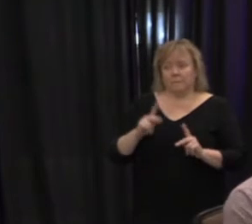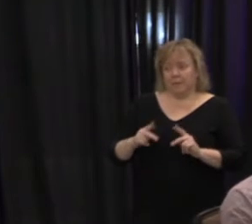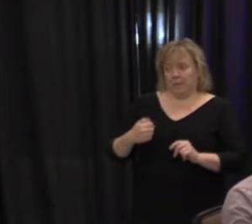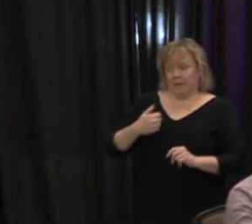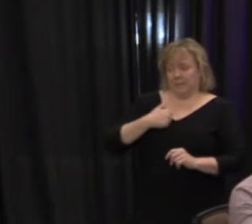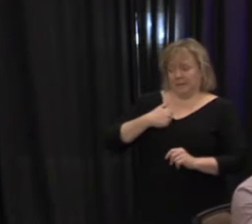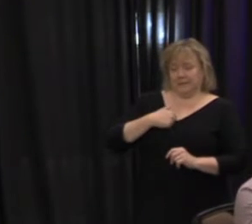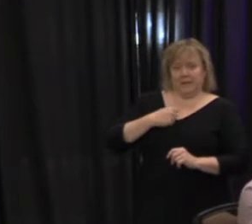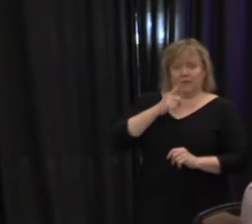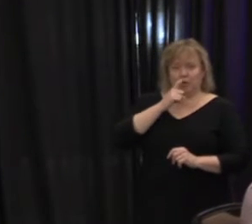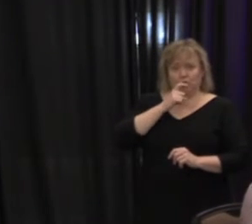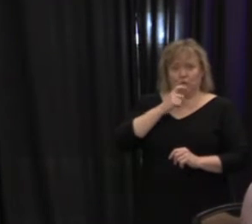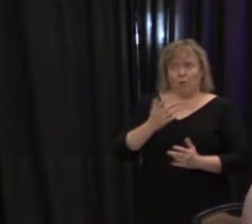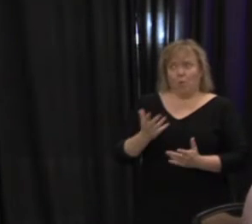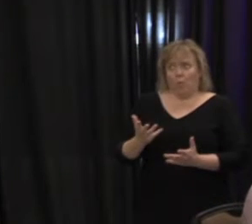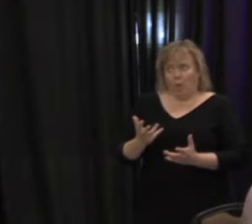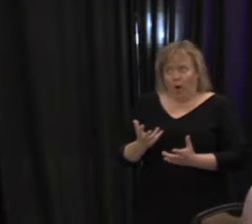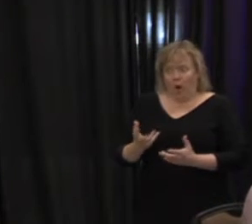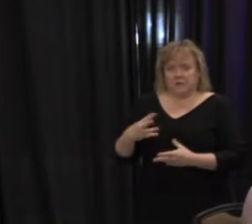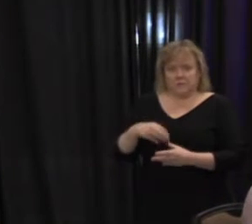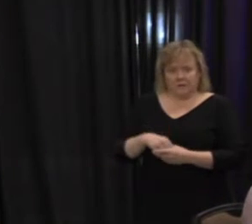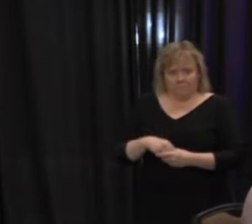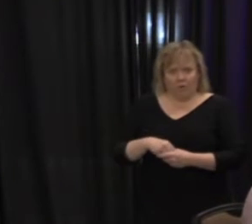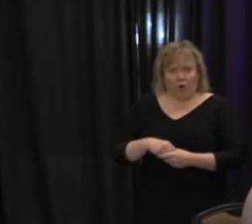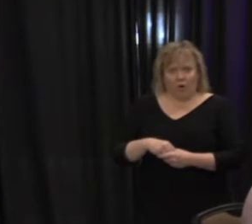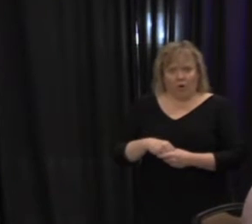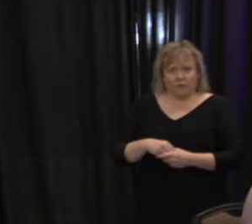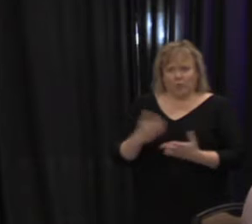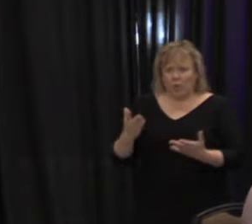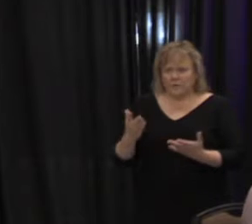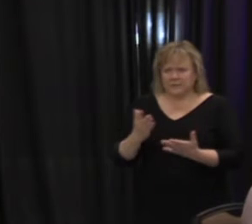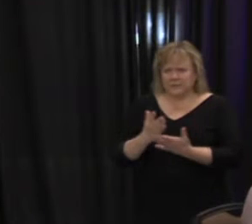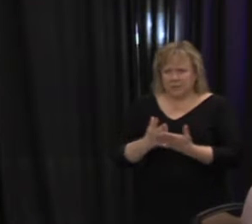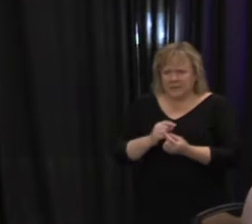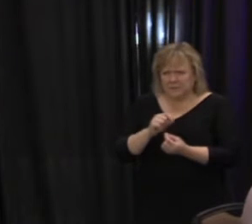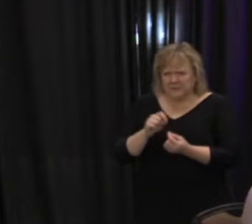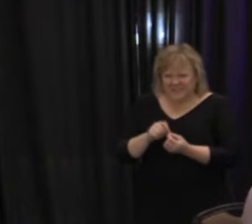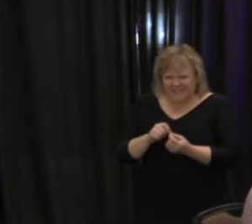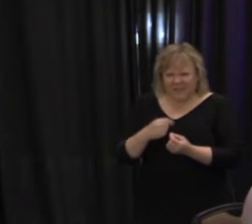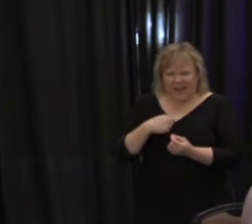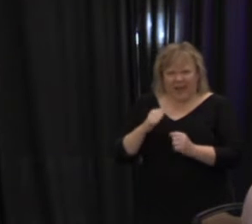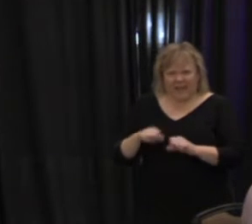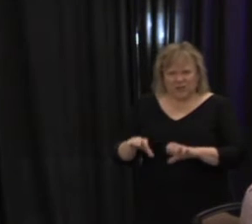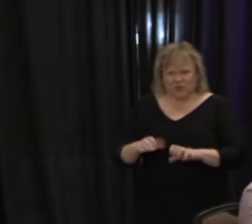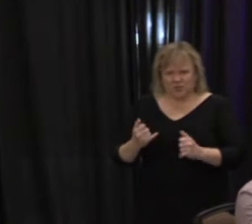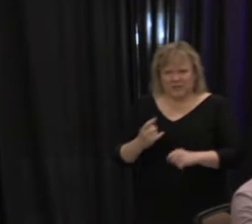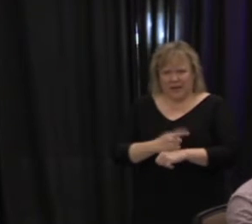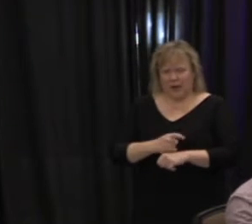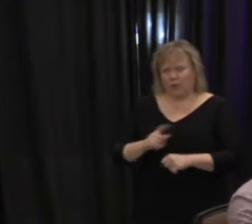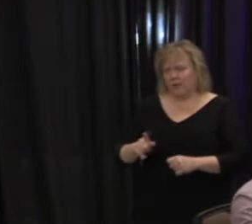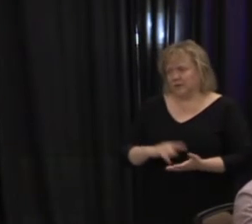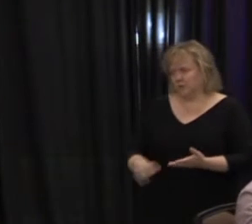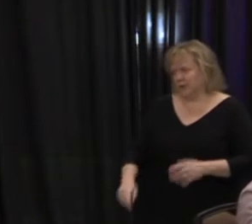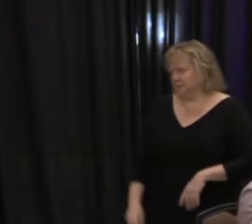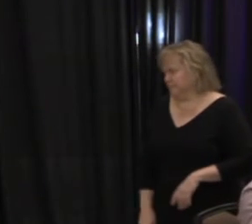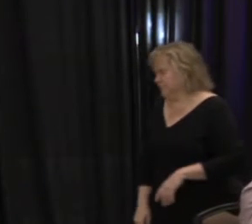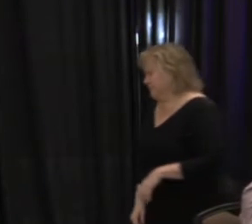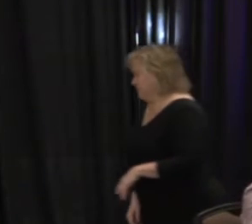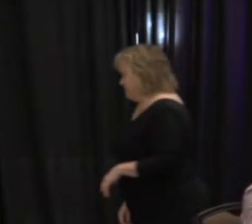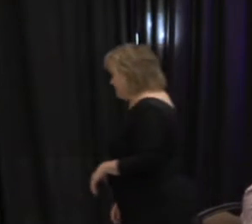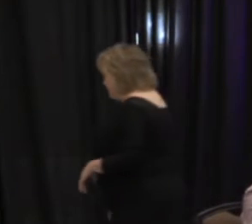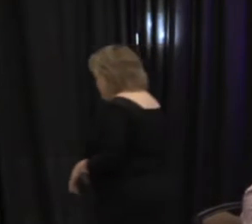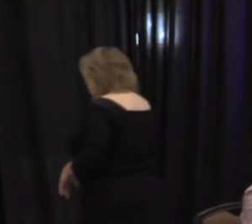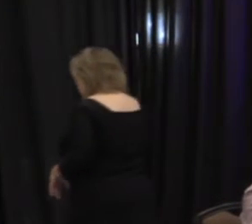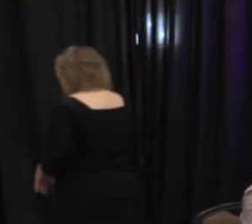me who desperately want to get more involved, what is something very specific I can do today or this week?